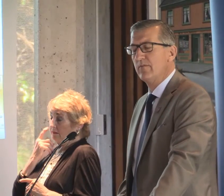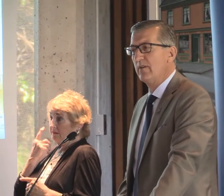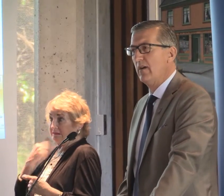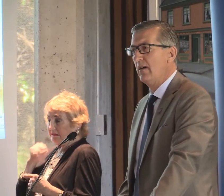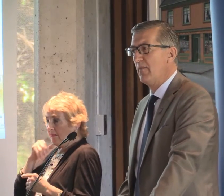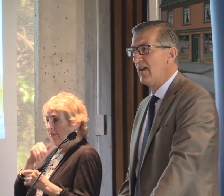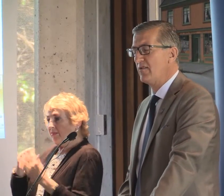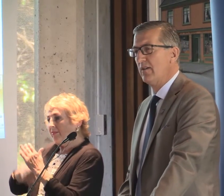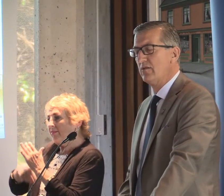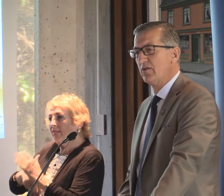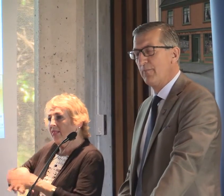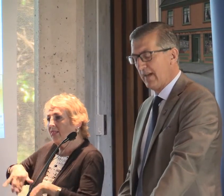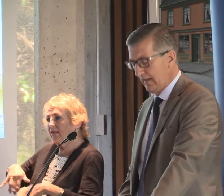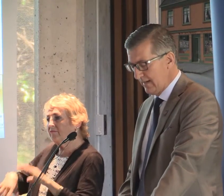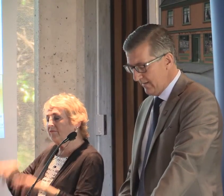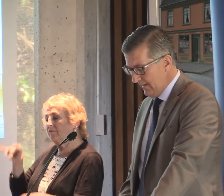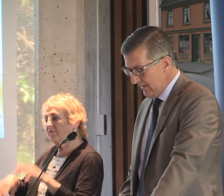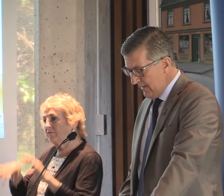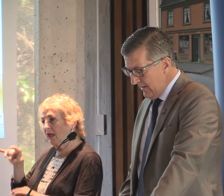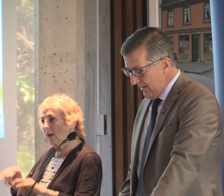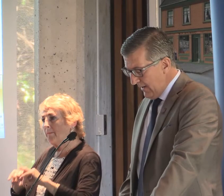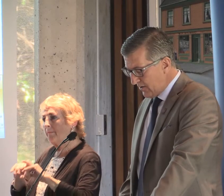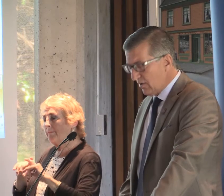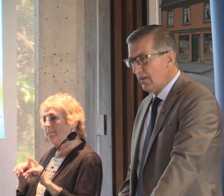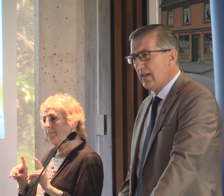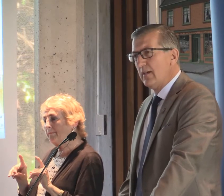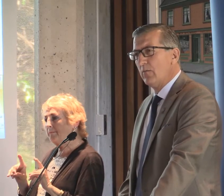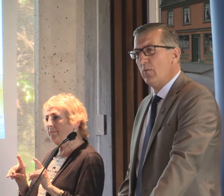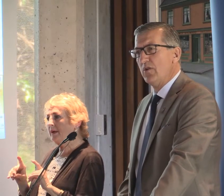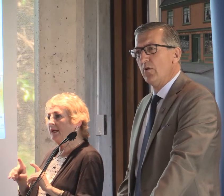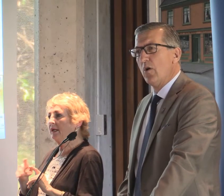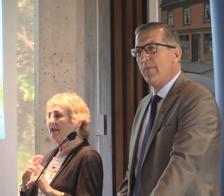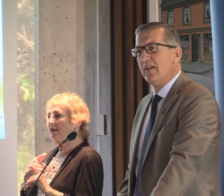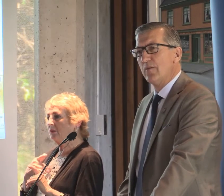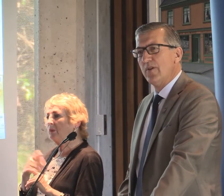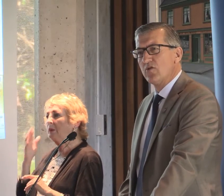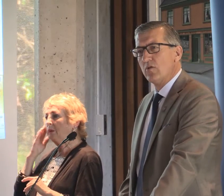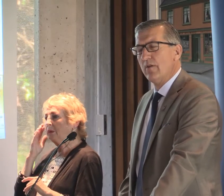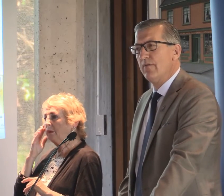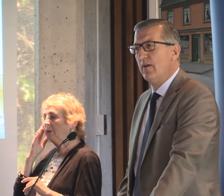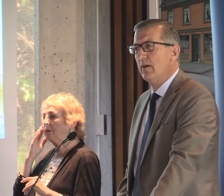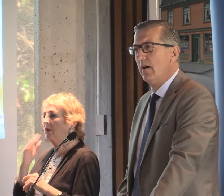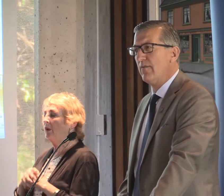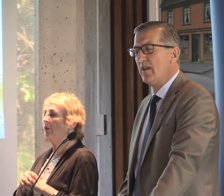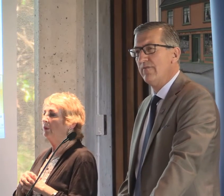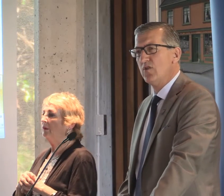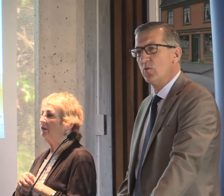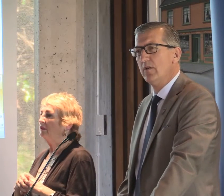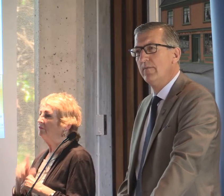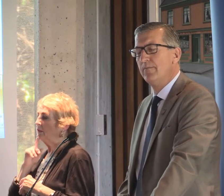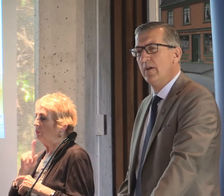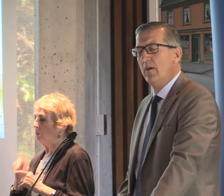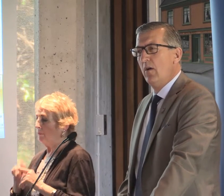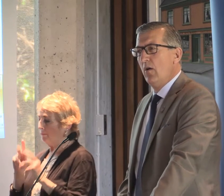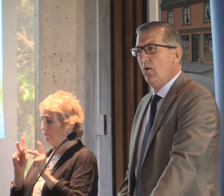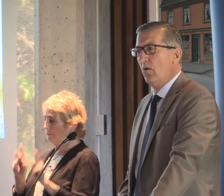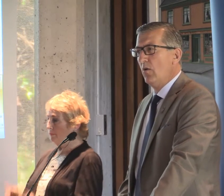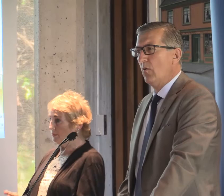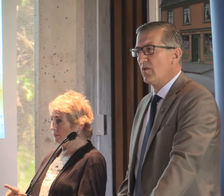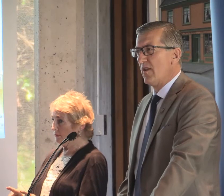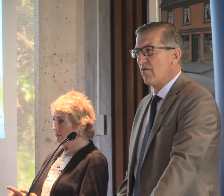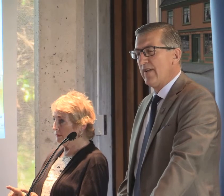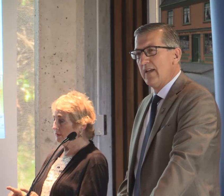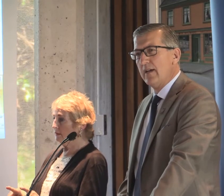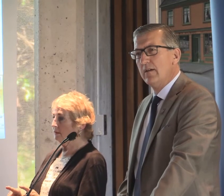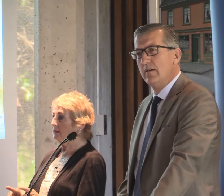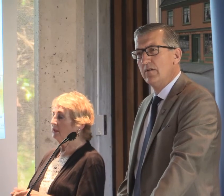and I'm hesitant to speculate, it certainly, what we do know, paints a picture of an individual who